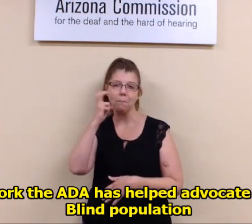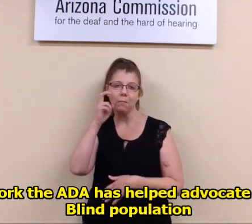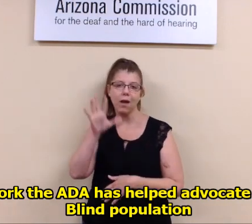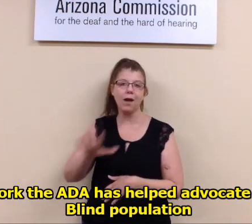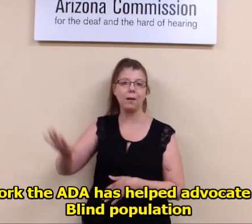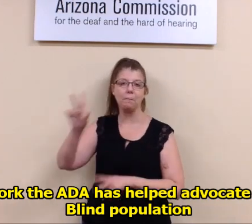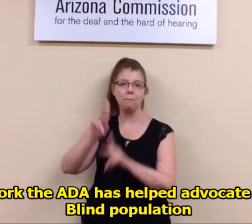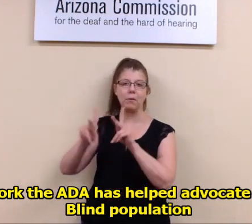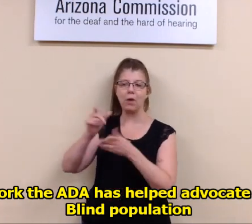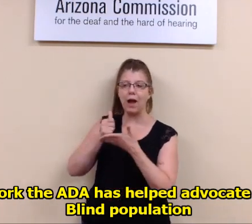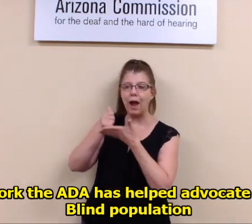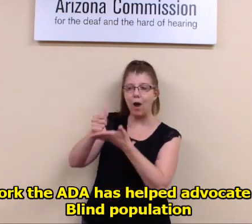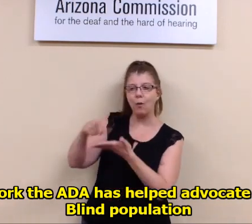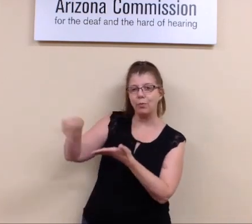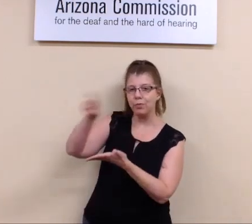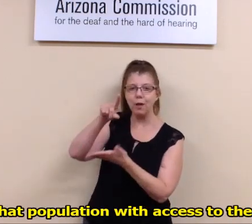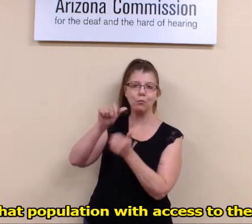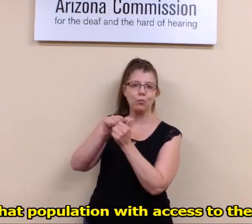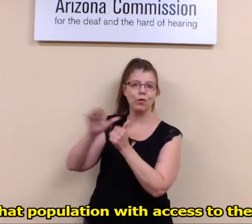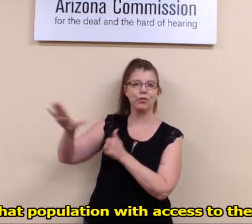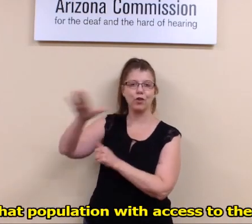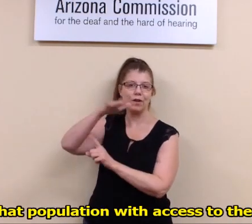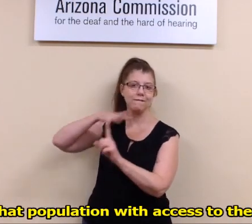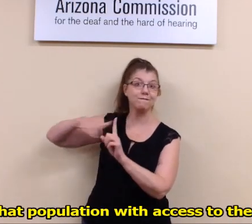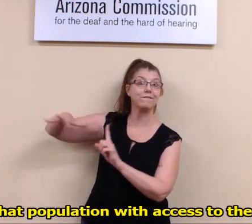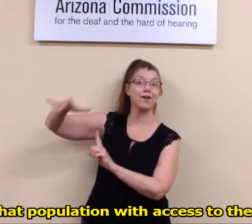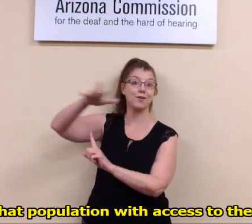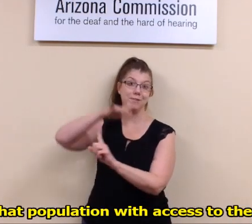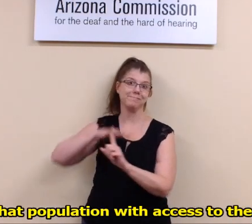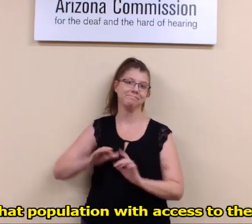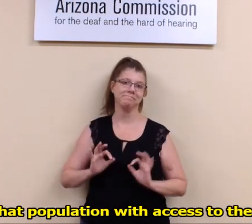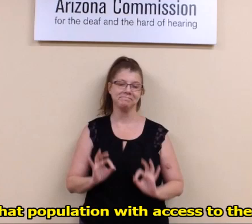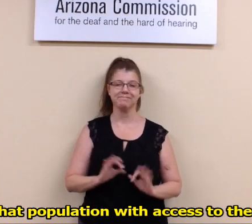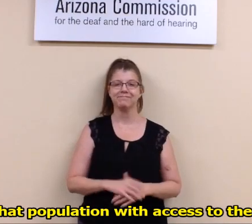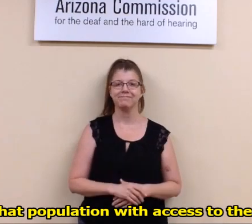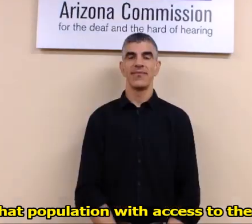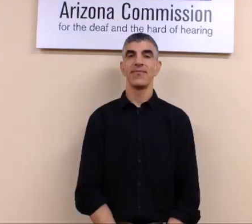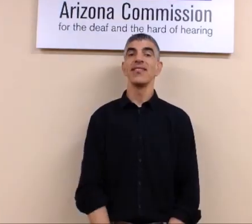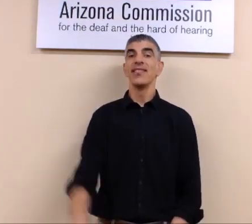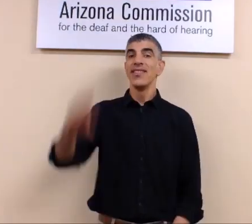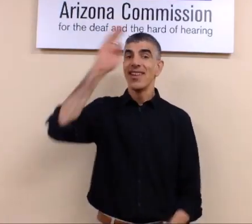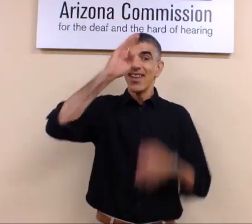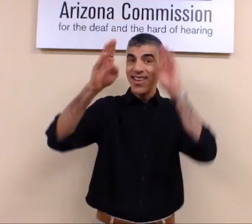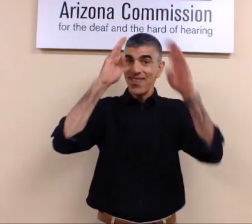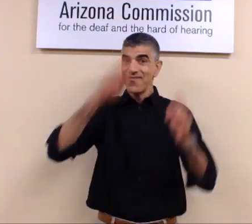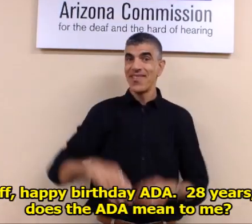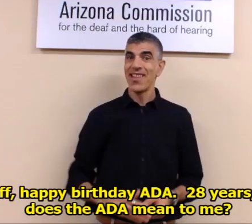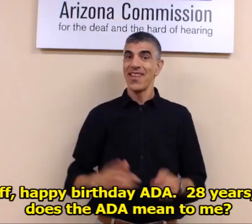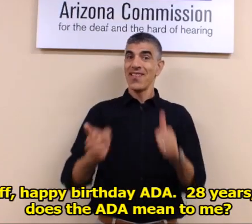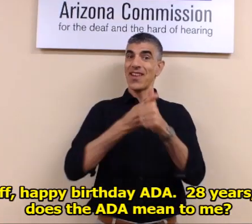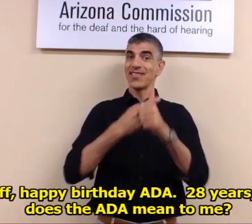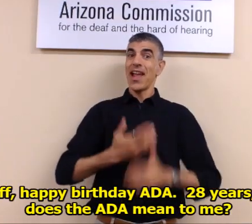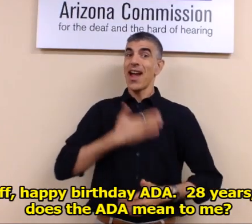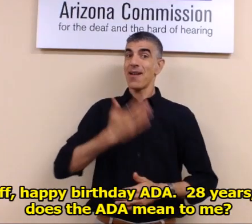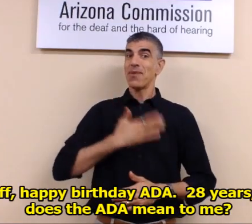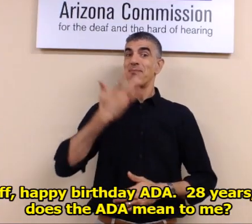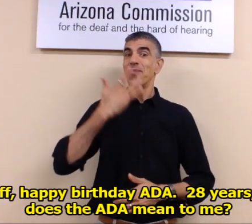our deaf-blind population, and it helps that population with access to their environment. Hello. First off,